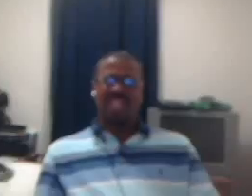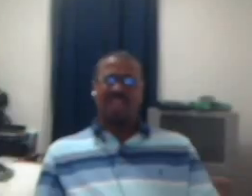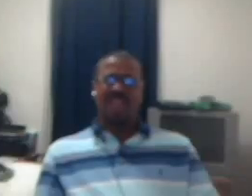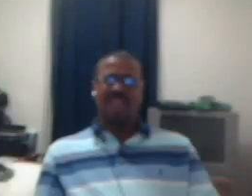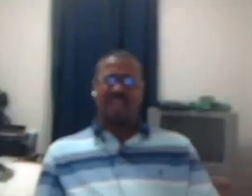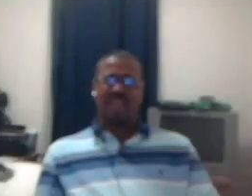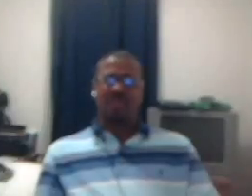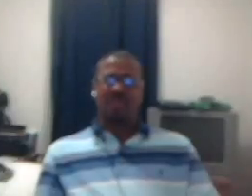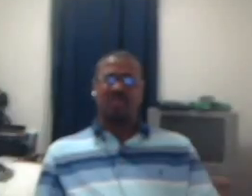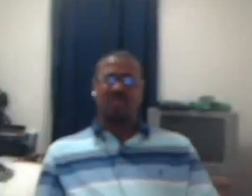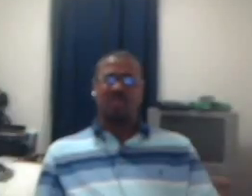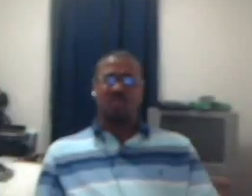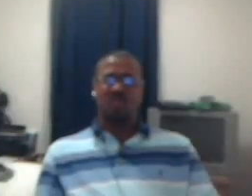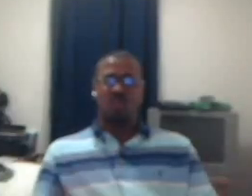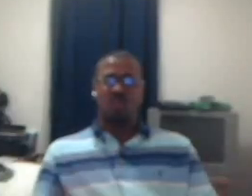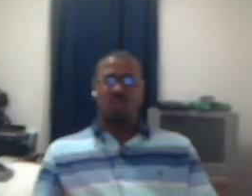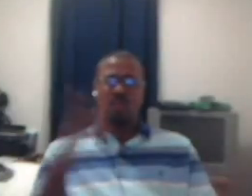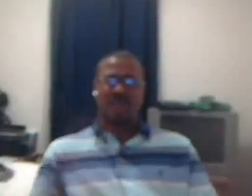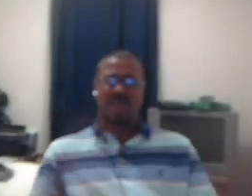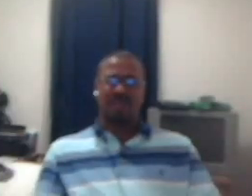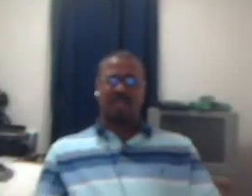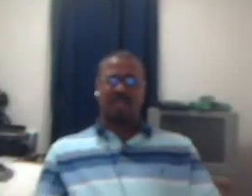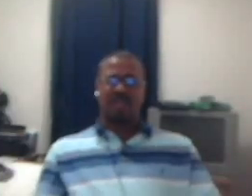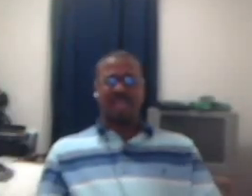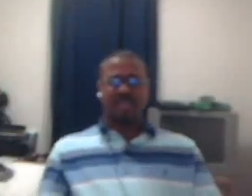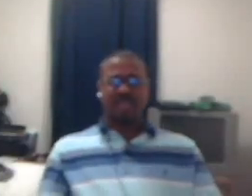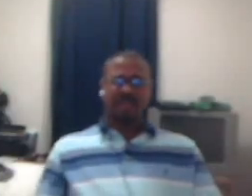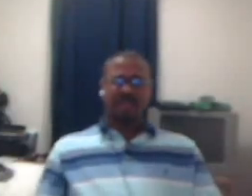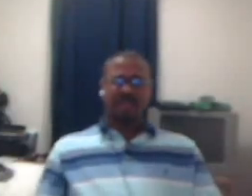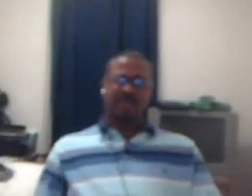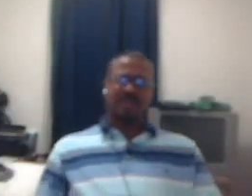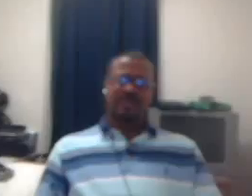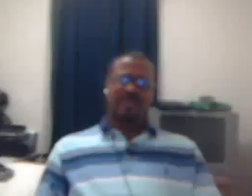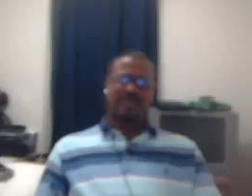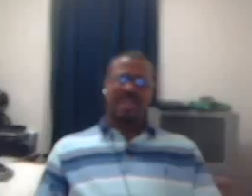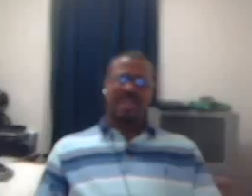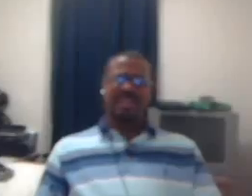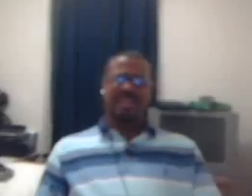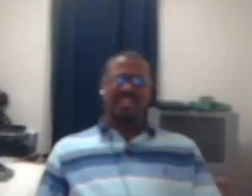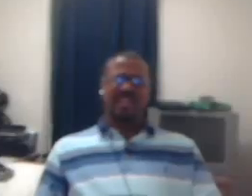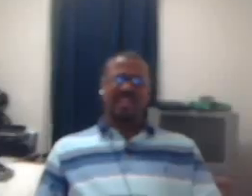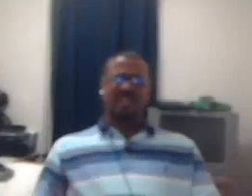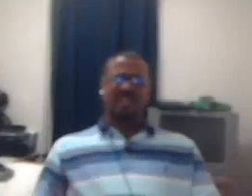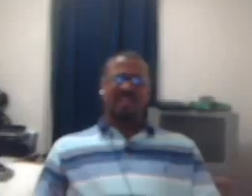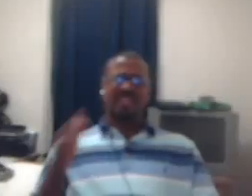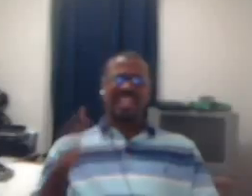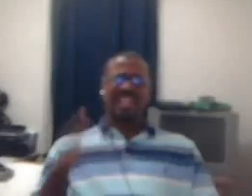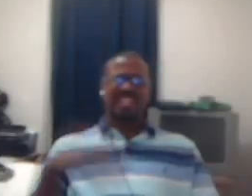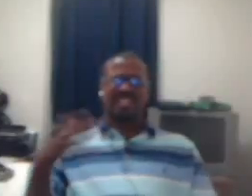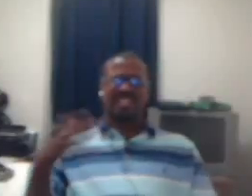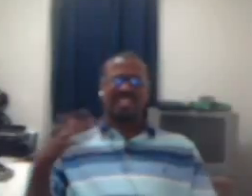I ain't wind up with one of them, okay? I mean, for Trick Daddy to